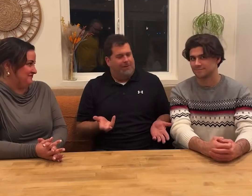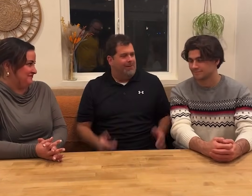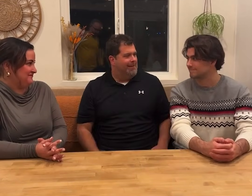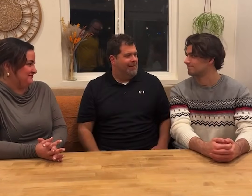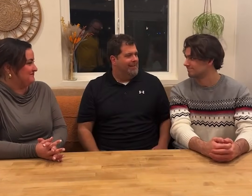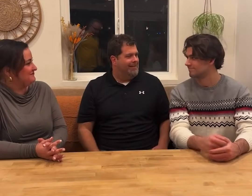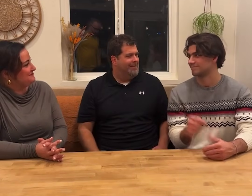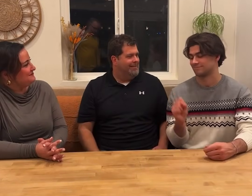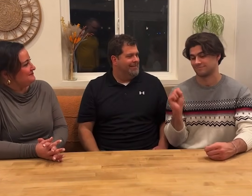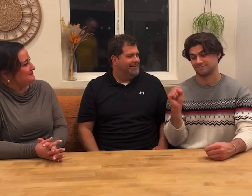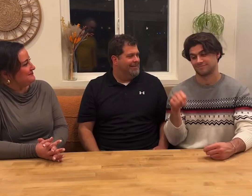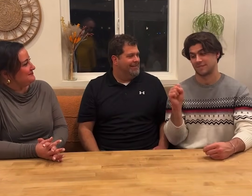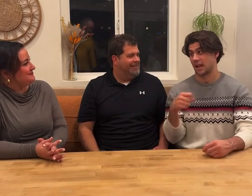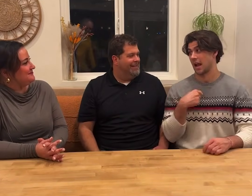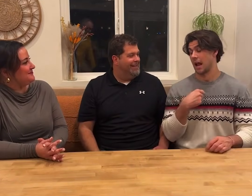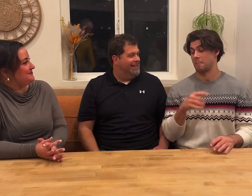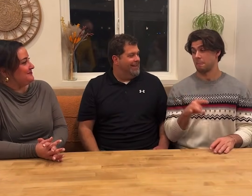That was a family effort. It was.